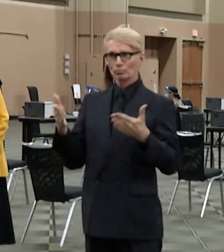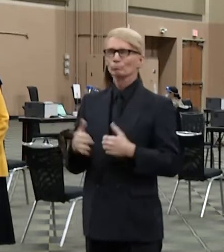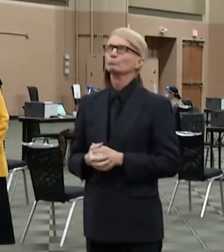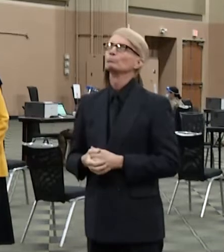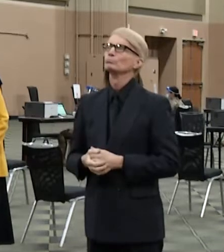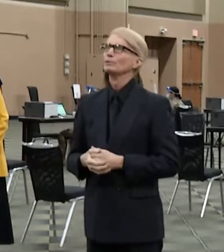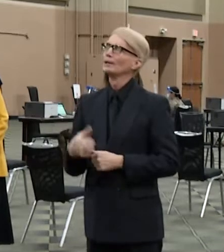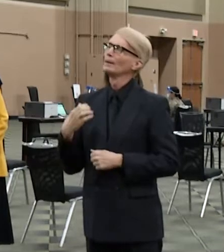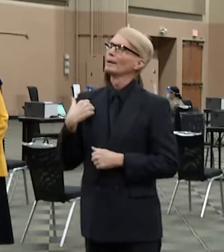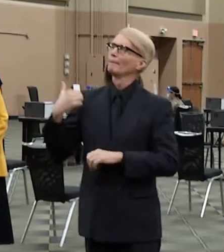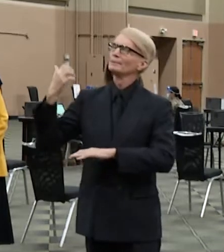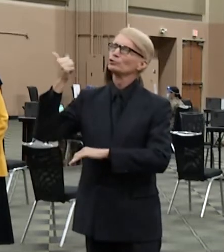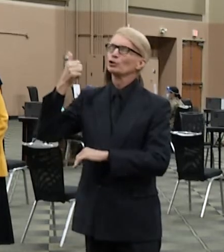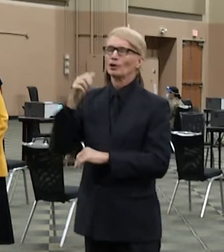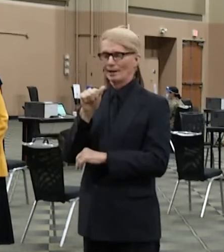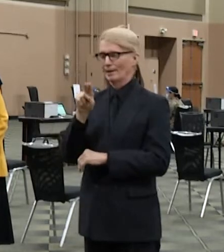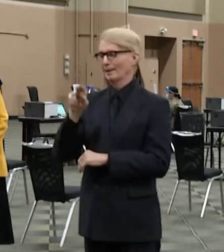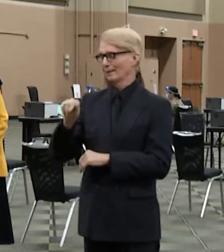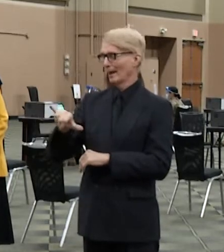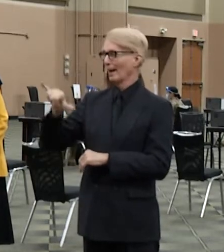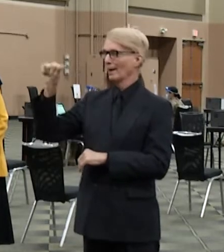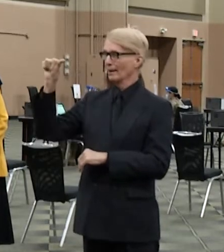Commissioner Anaya,